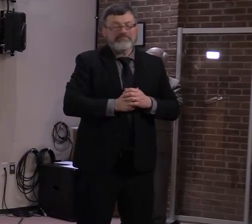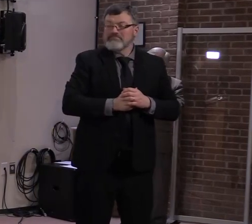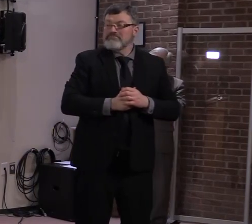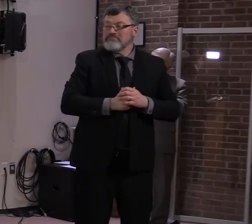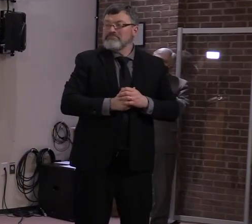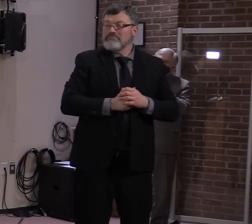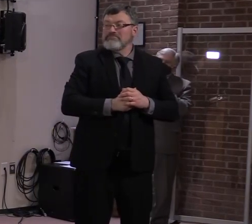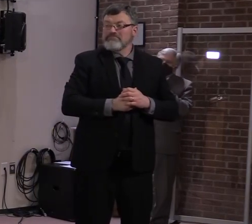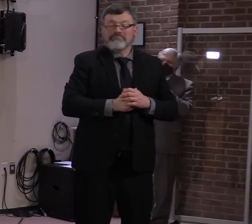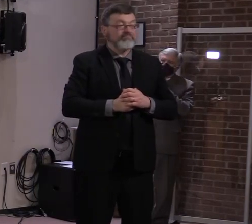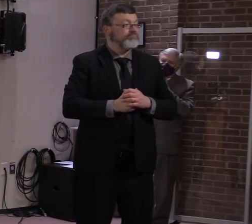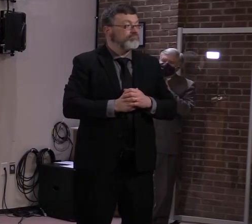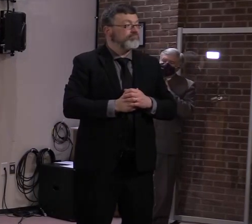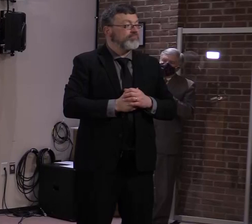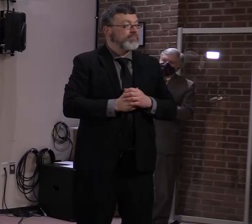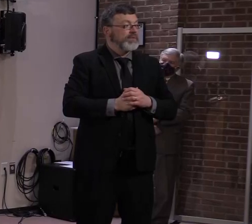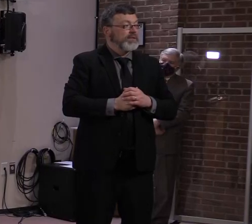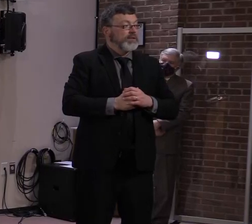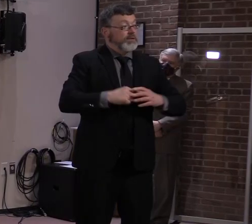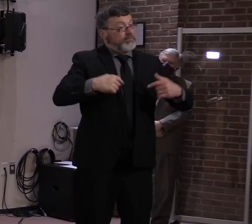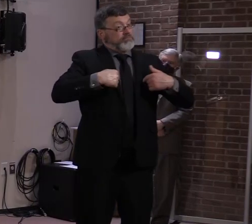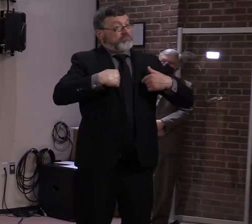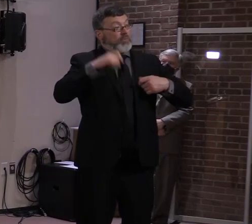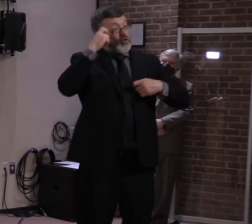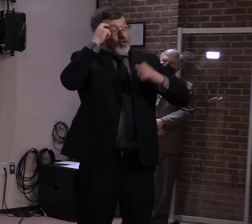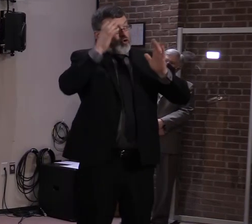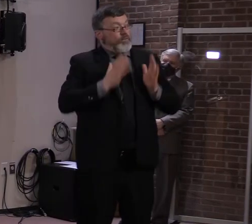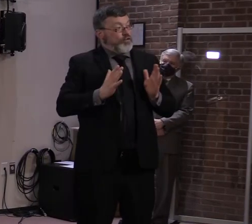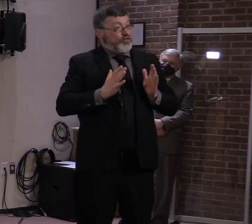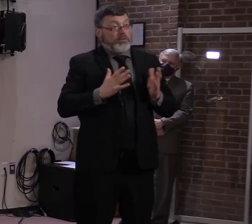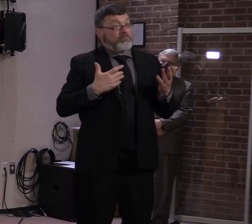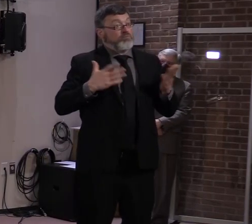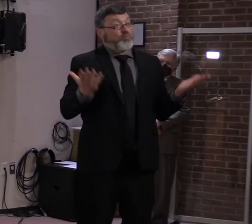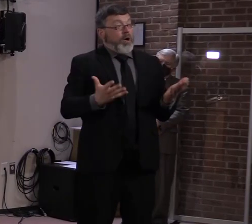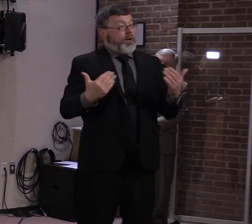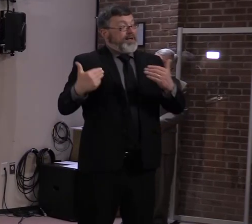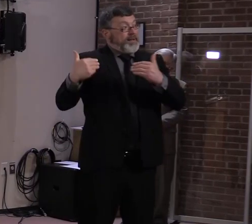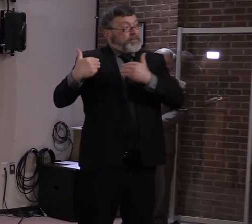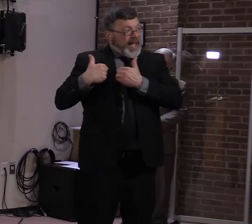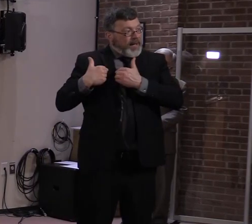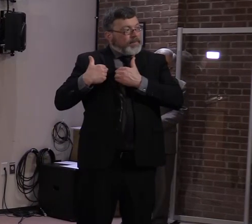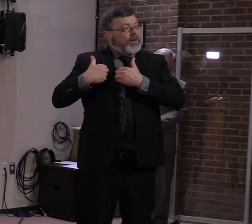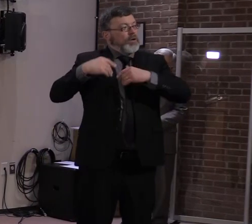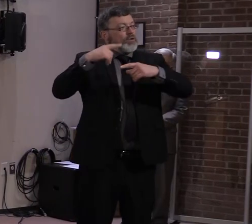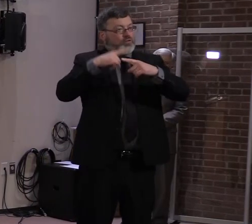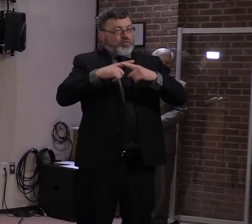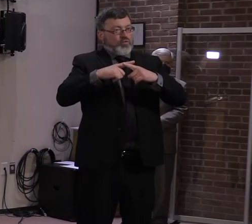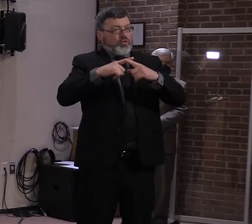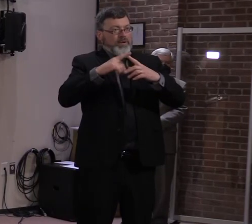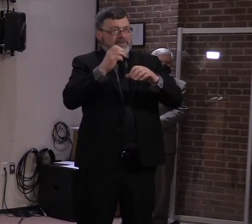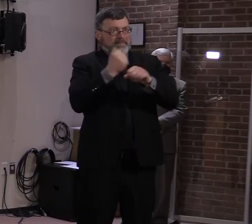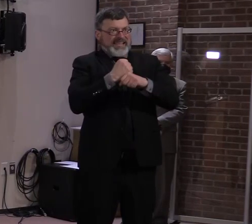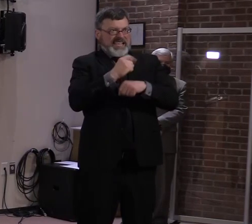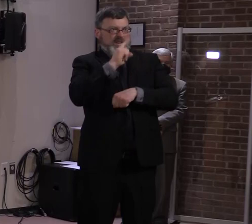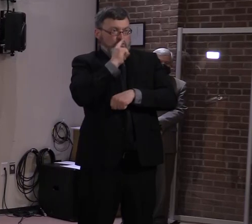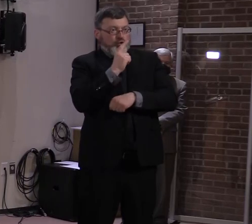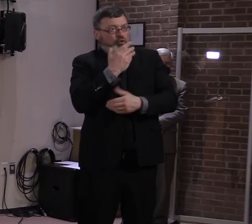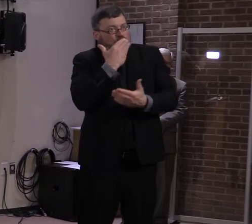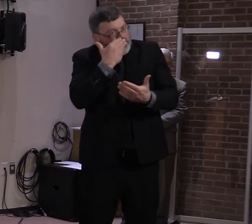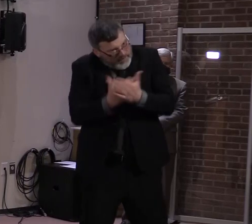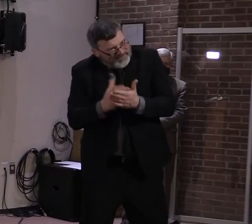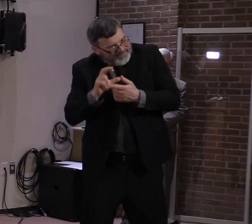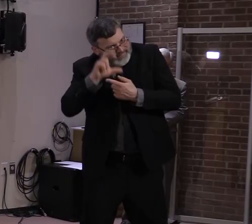I feel it's my responsibility as governor to protect this money and to make a difference for Vermonters.